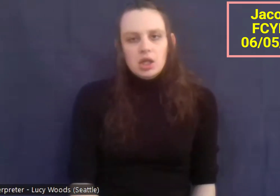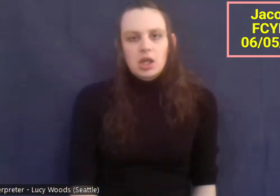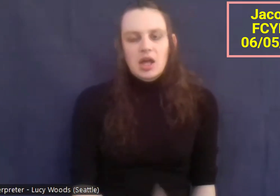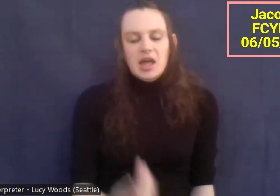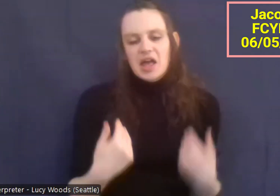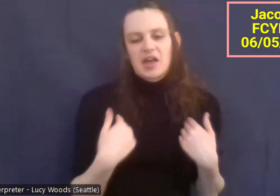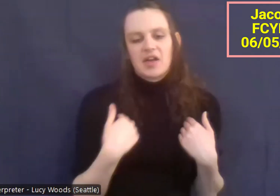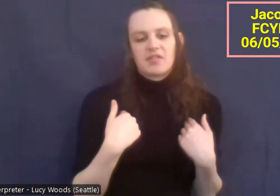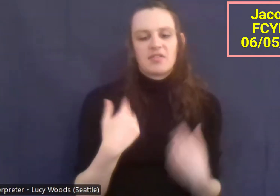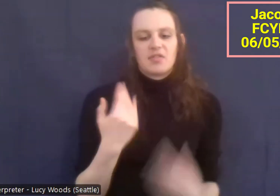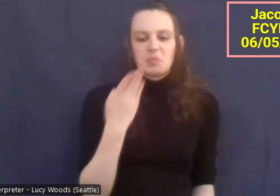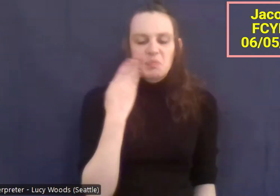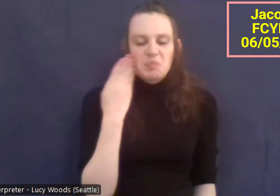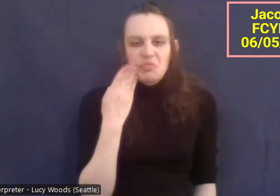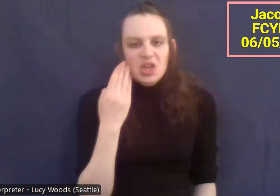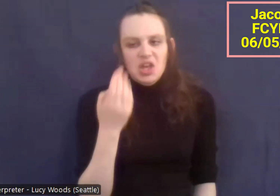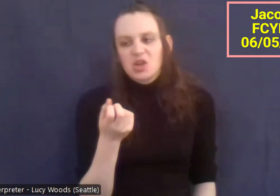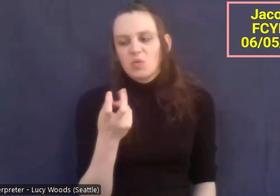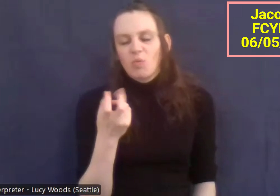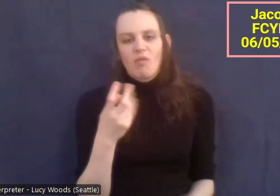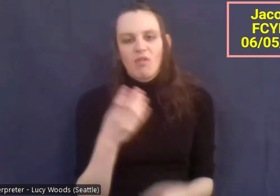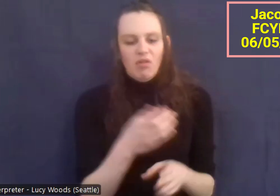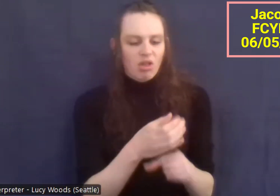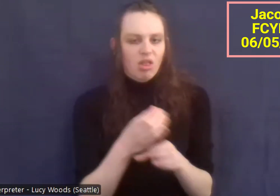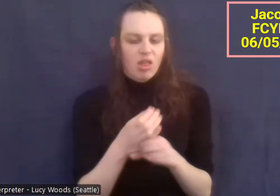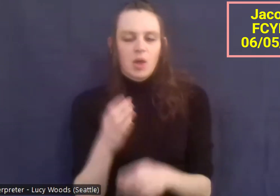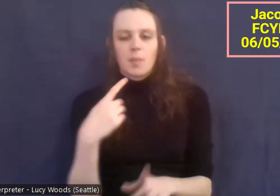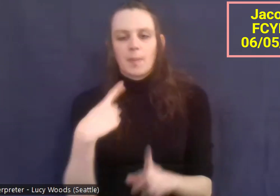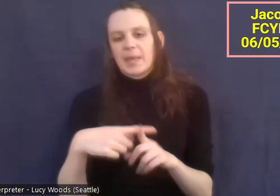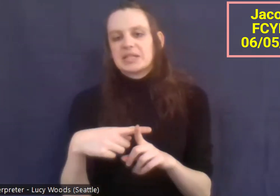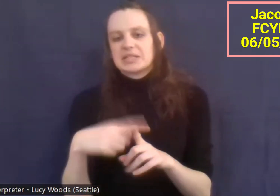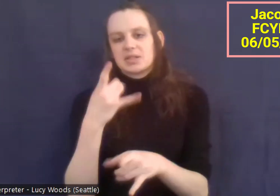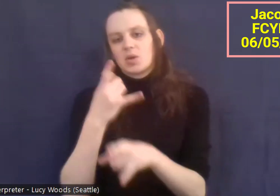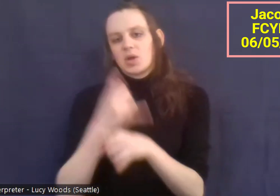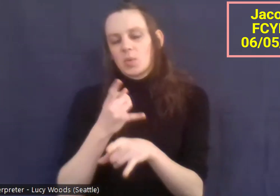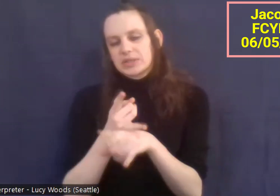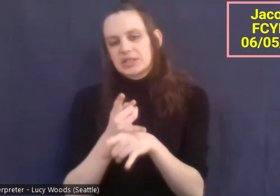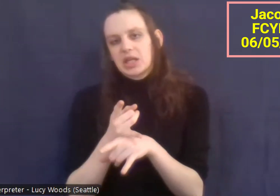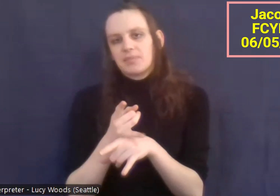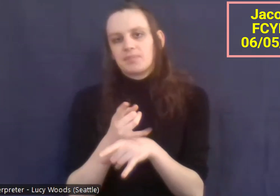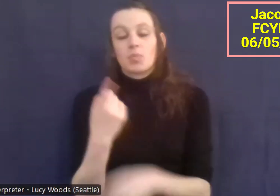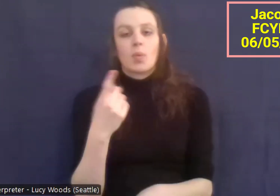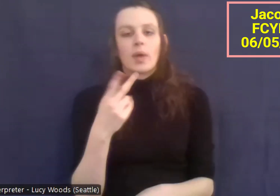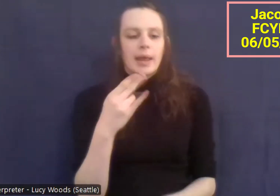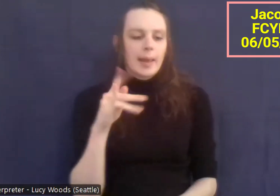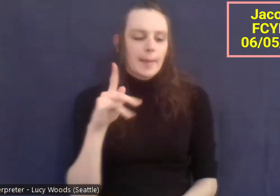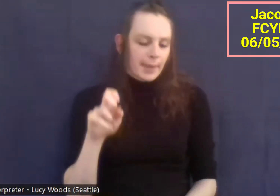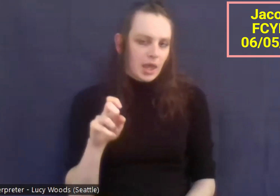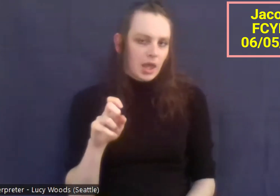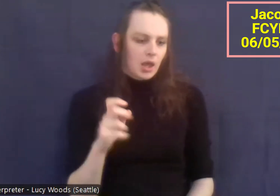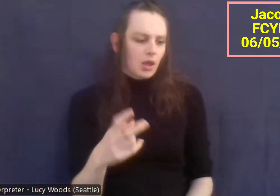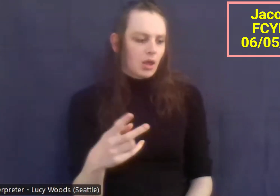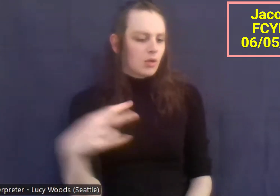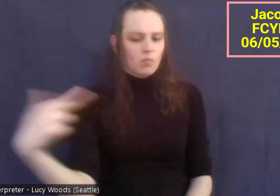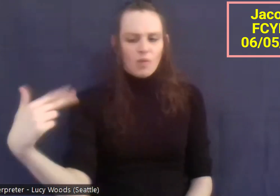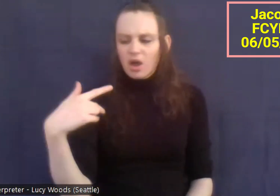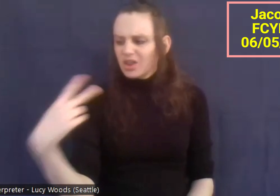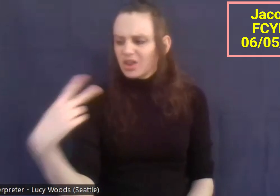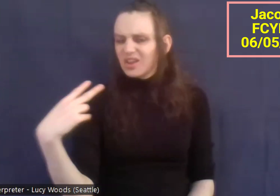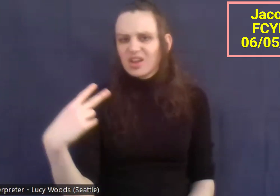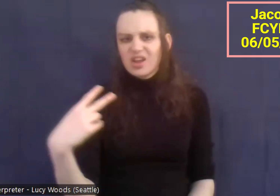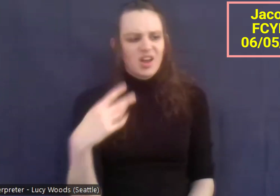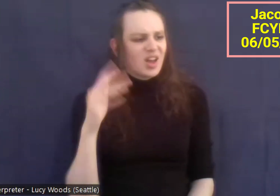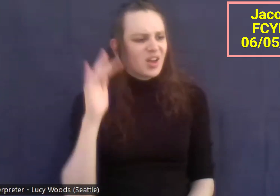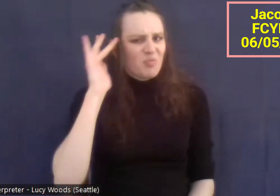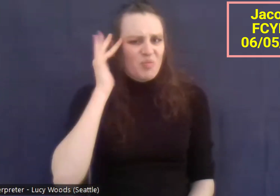12 pack of Yingling and a pint of whiskey. And one of the hippies walked by and he looked at me and he said, "It really bothers me